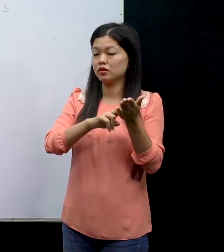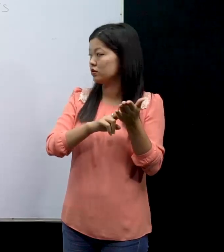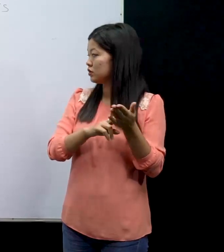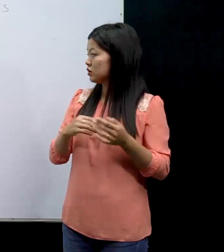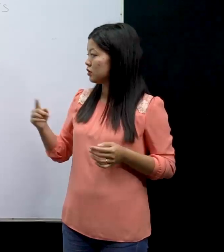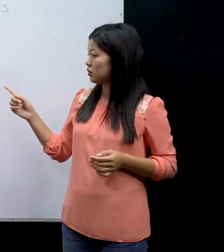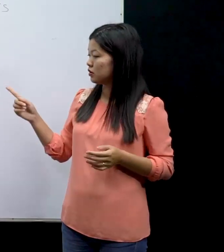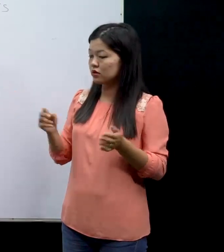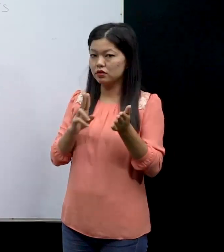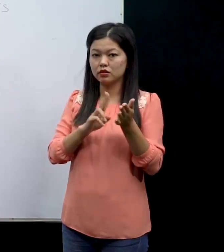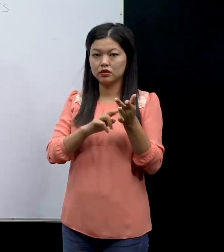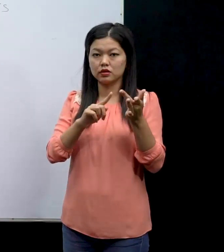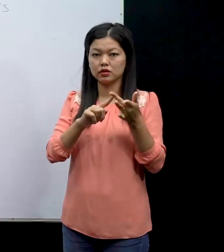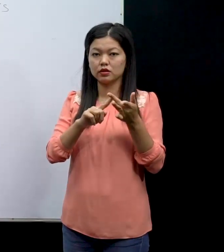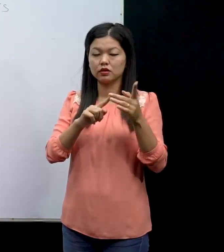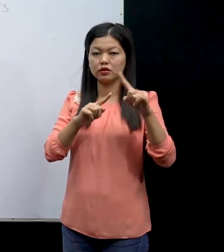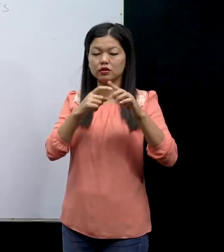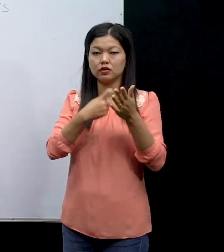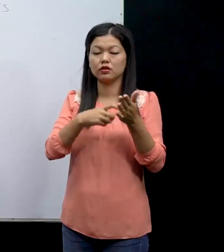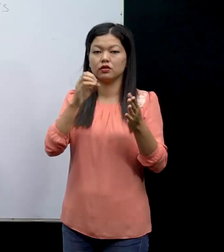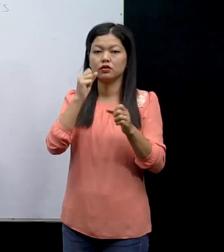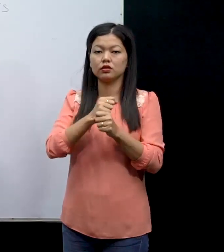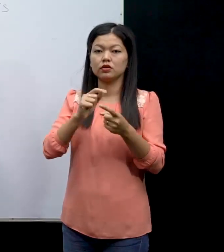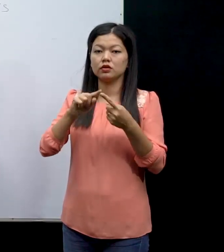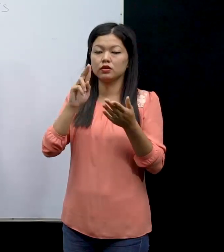nitrogen, it is 14. Okay, 14.